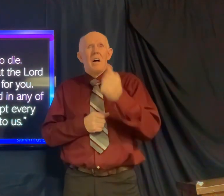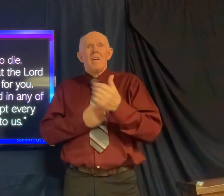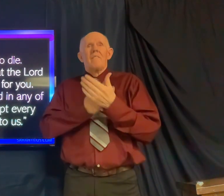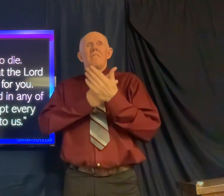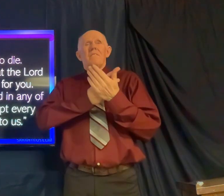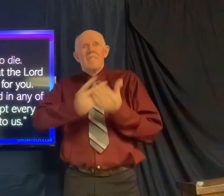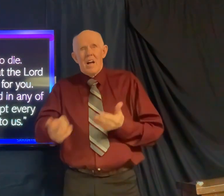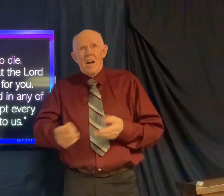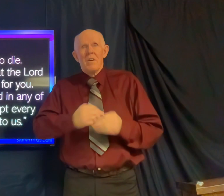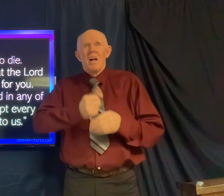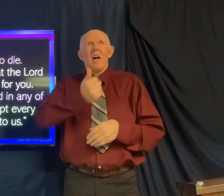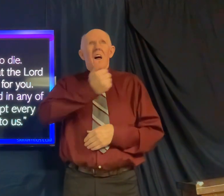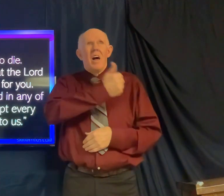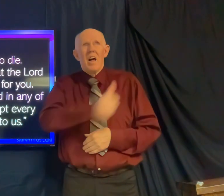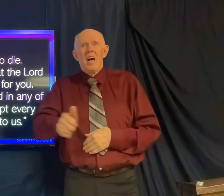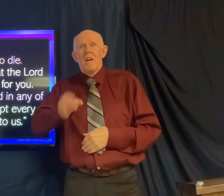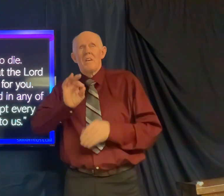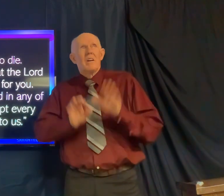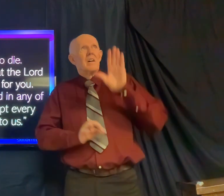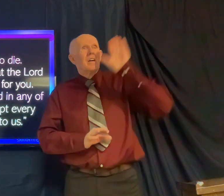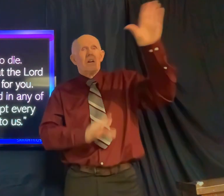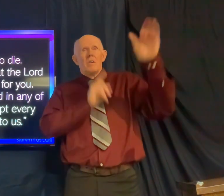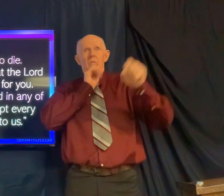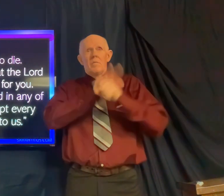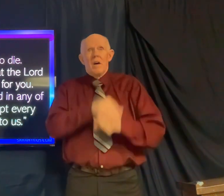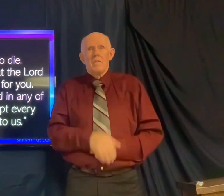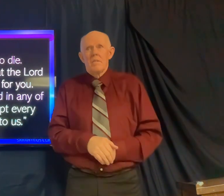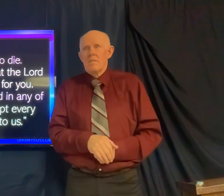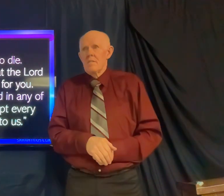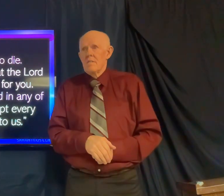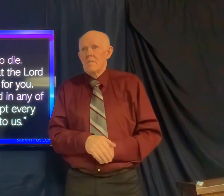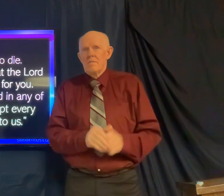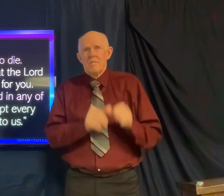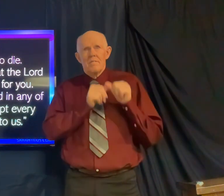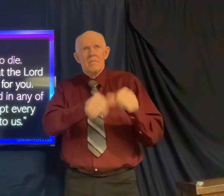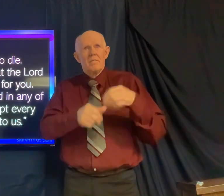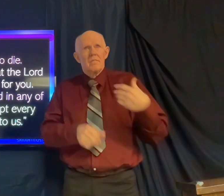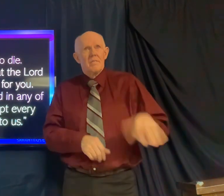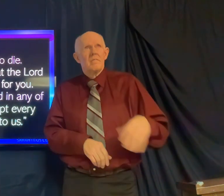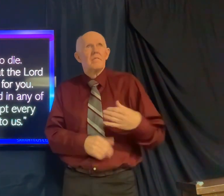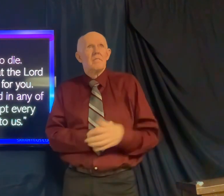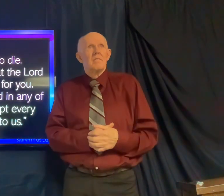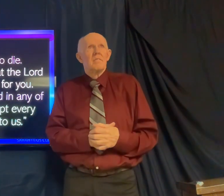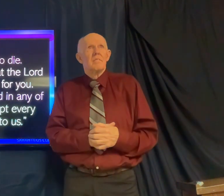not failed in any of his promises. The Lord